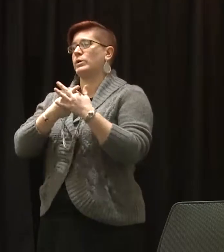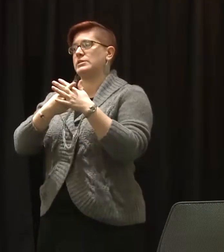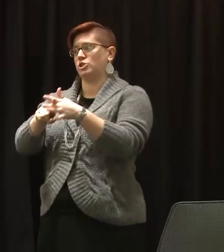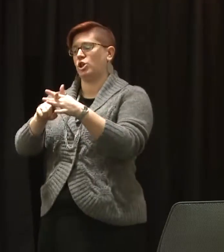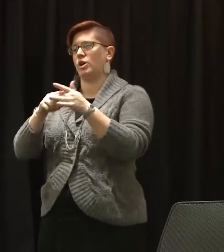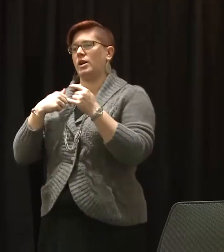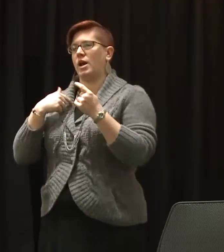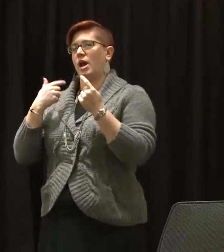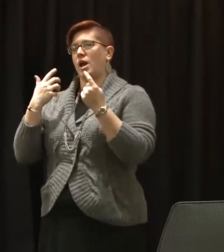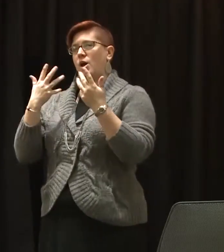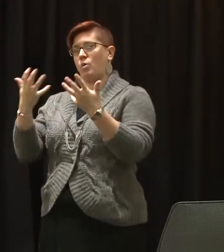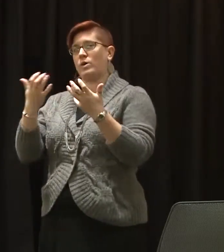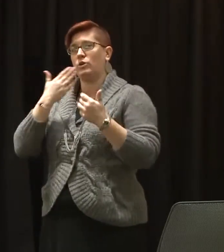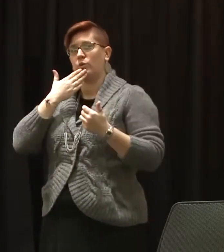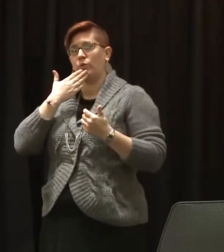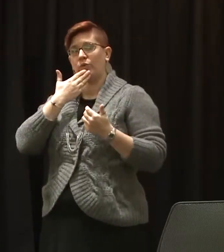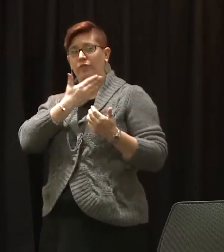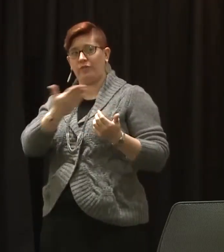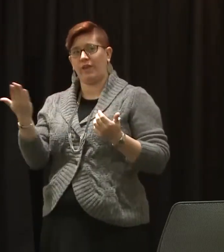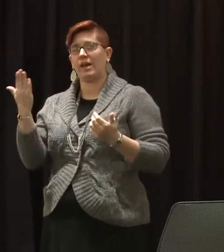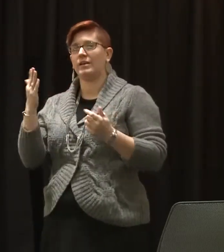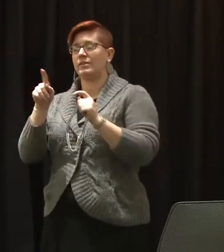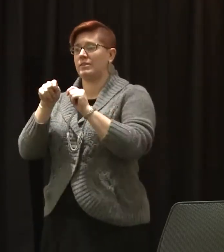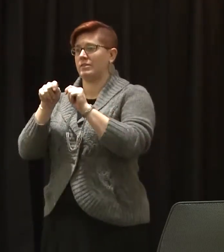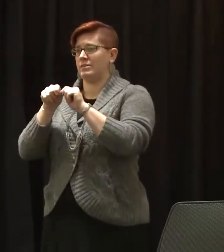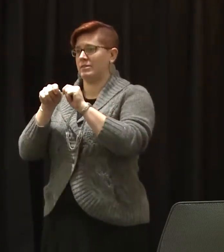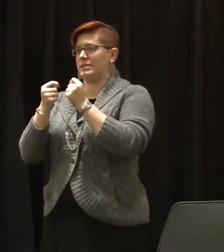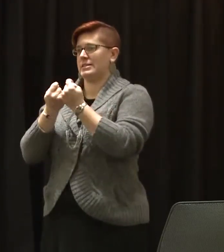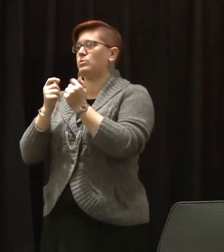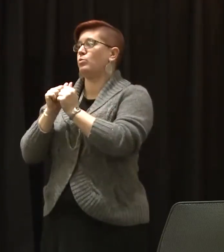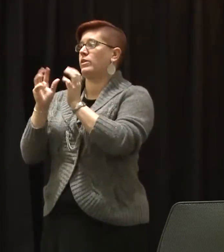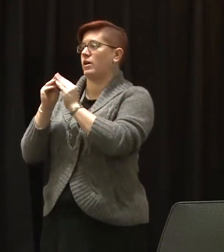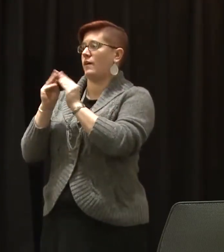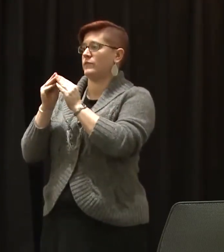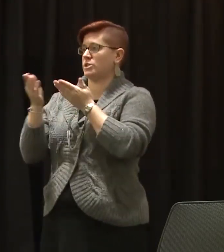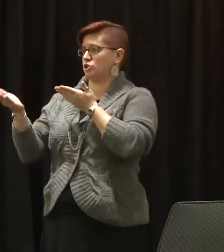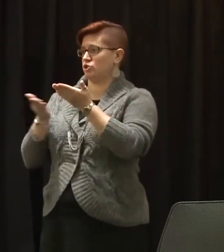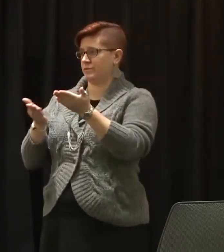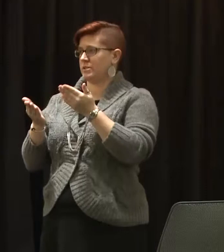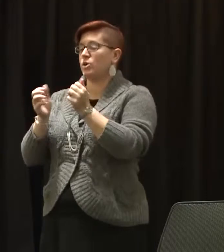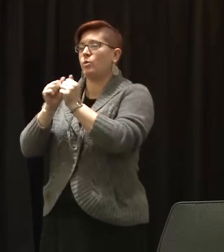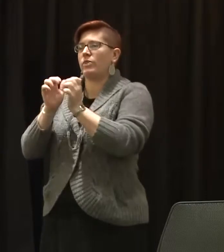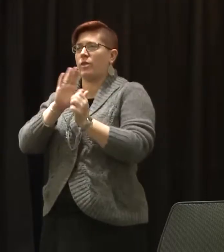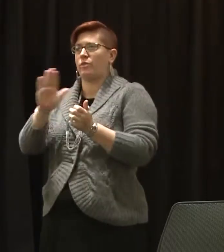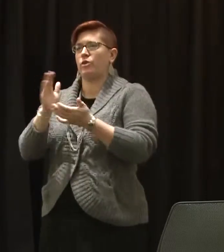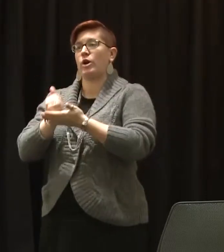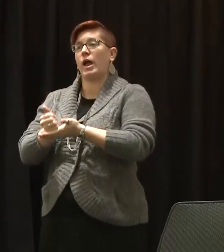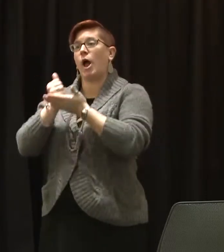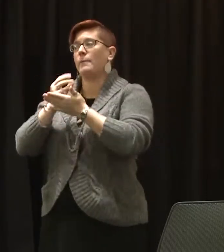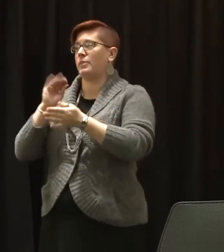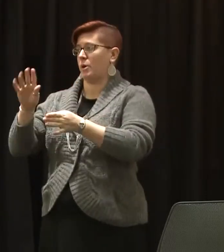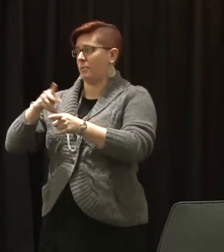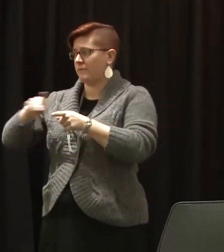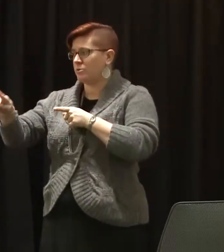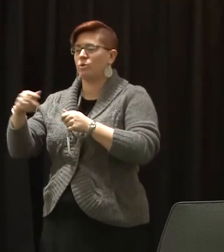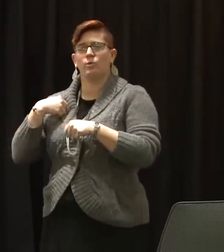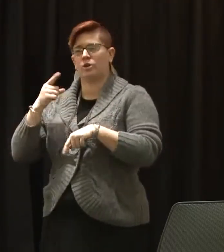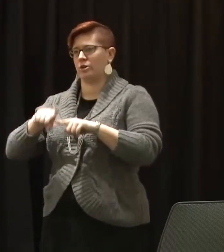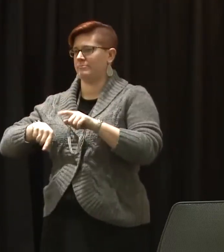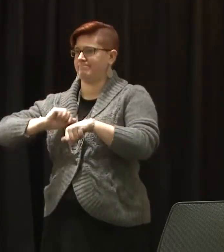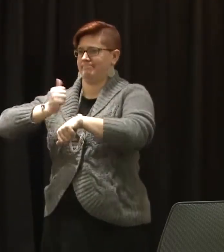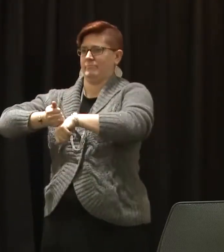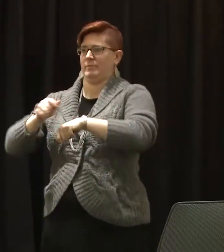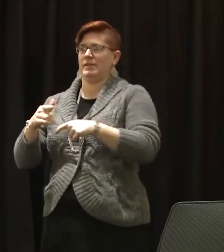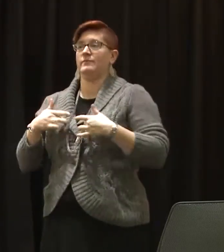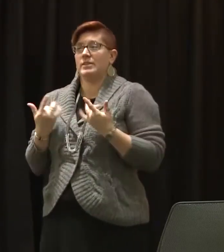I want to thank the team with Conference Services, who without their help and professionalism, we could not put on these events.